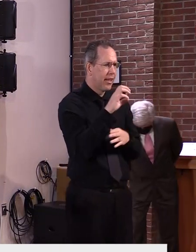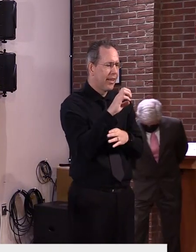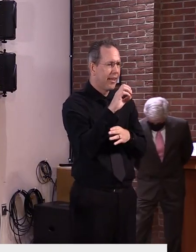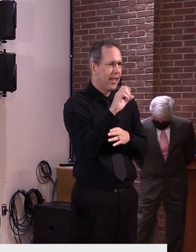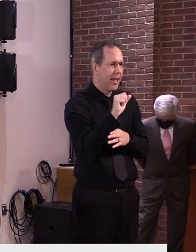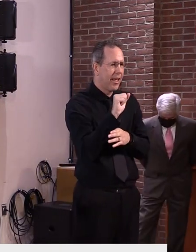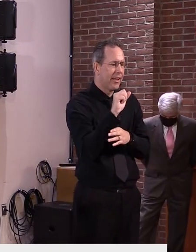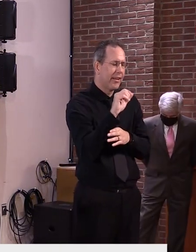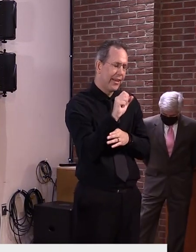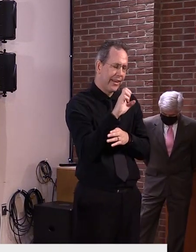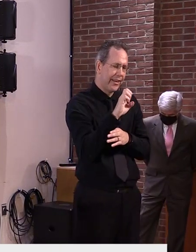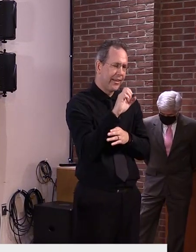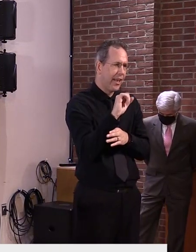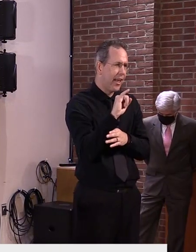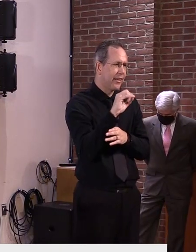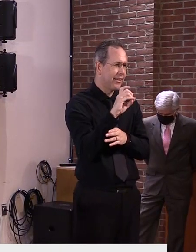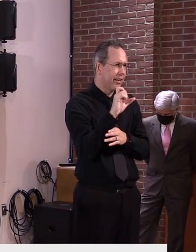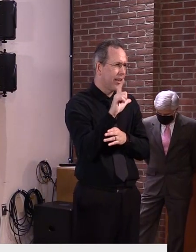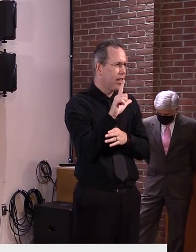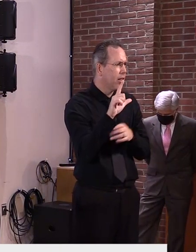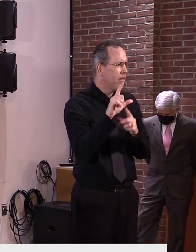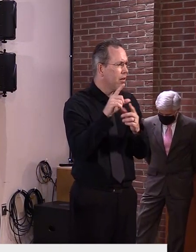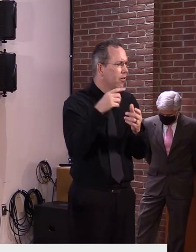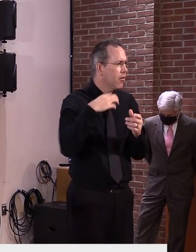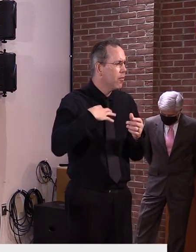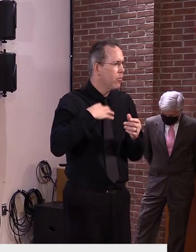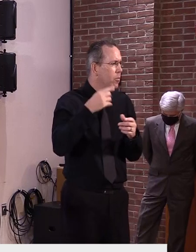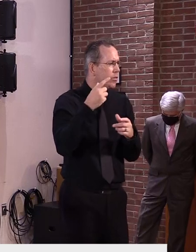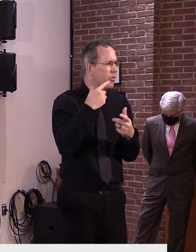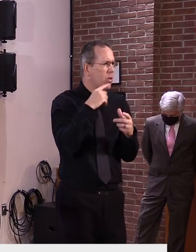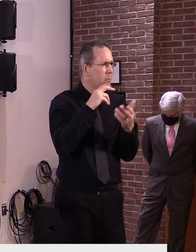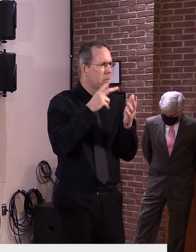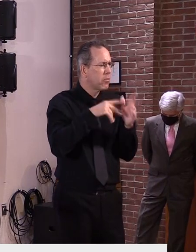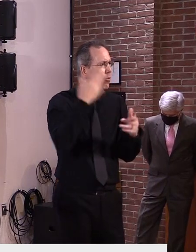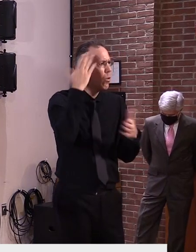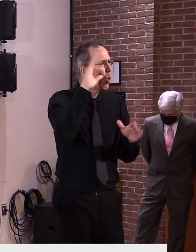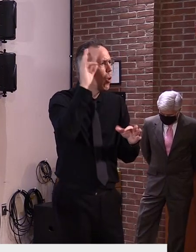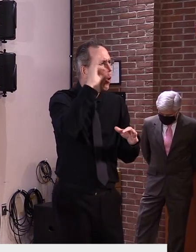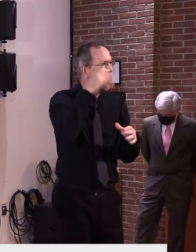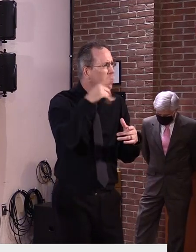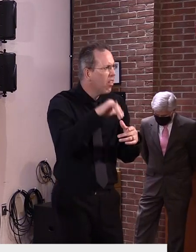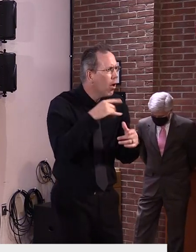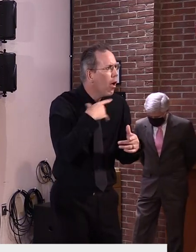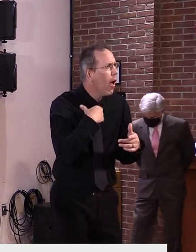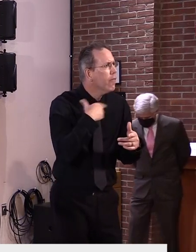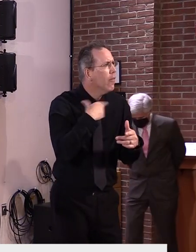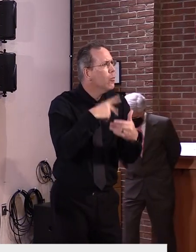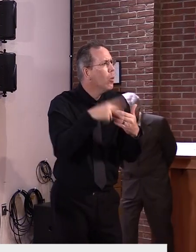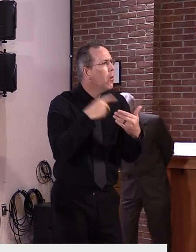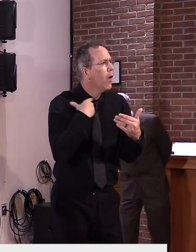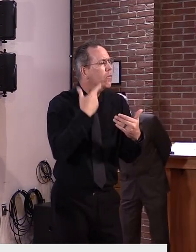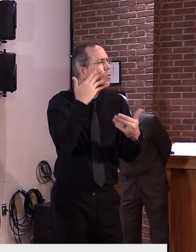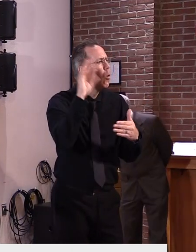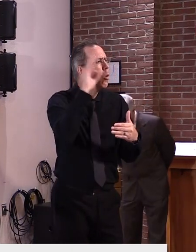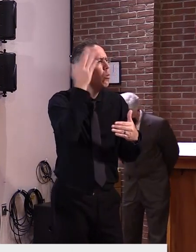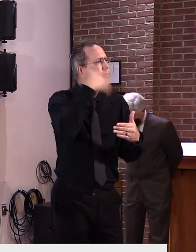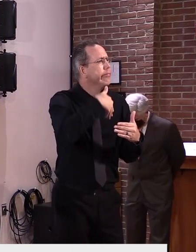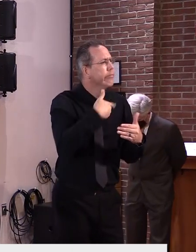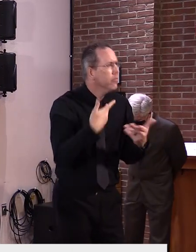that. How about for the ongoing grants that you've already talked about through the tax department and